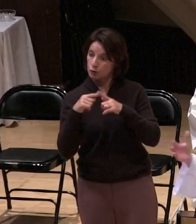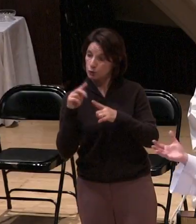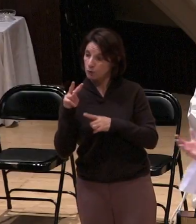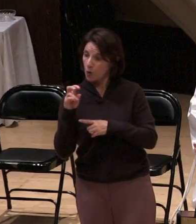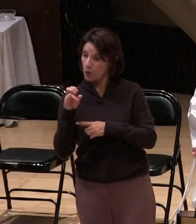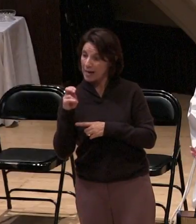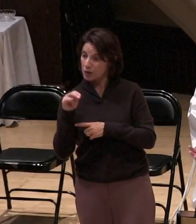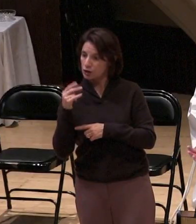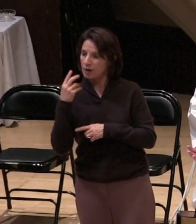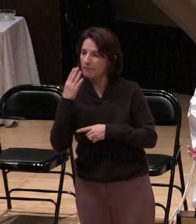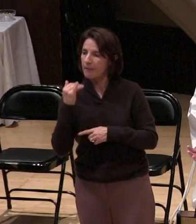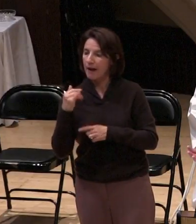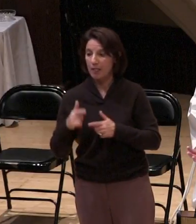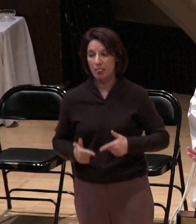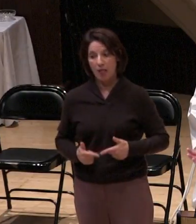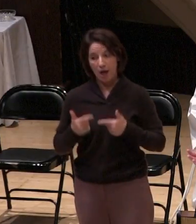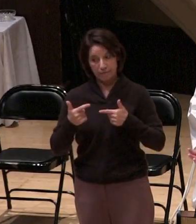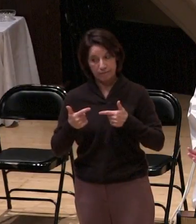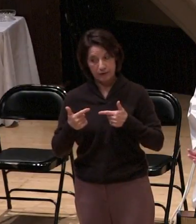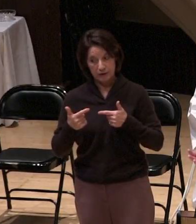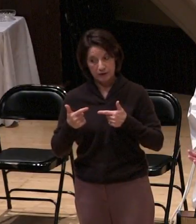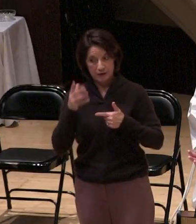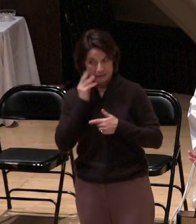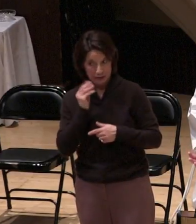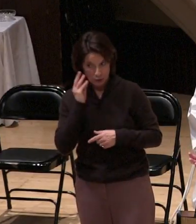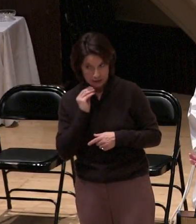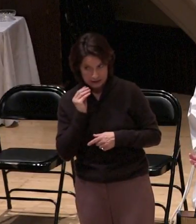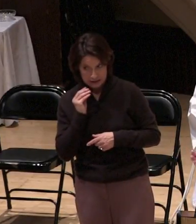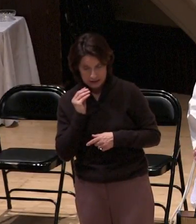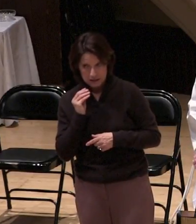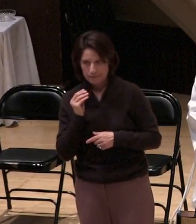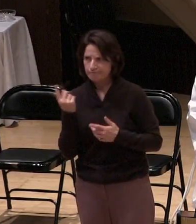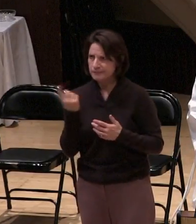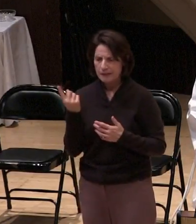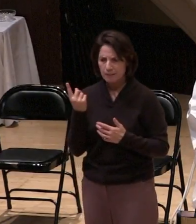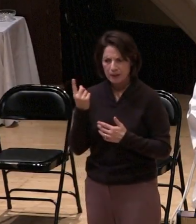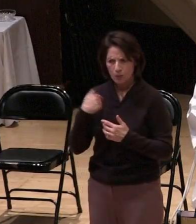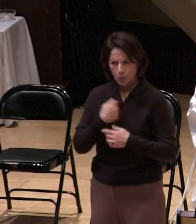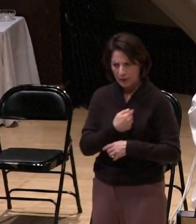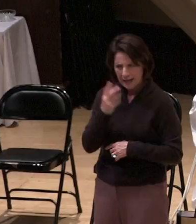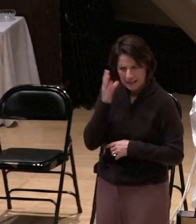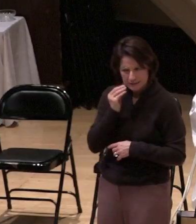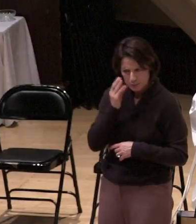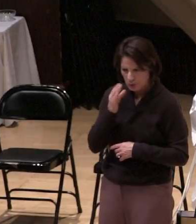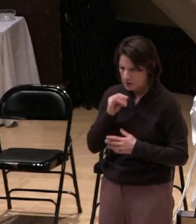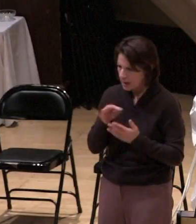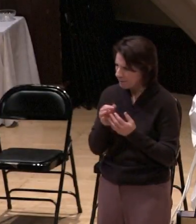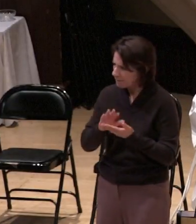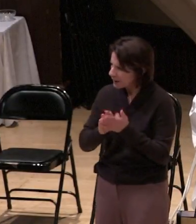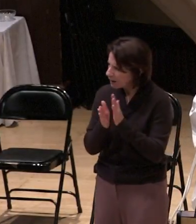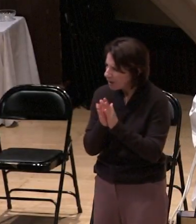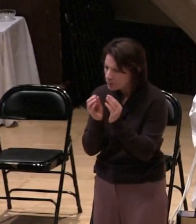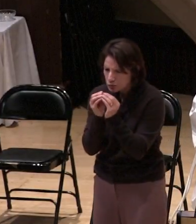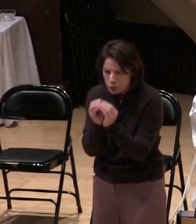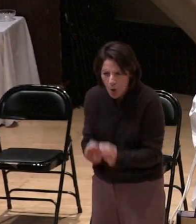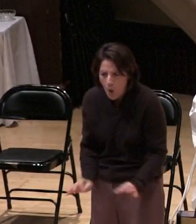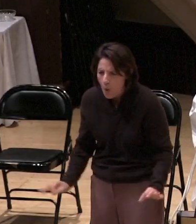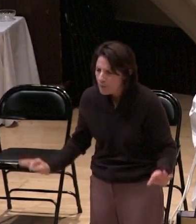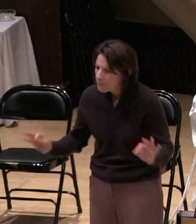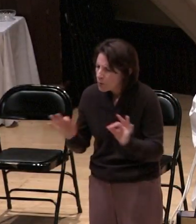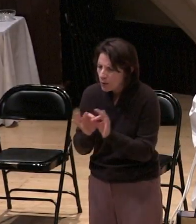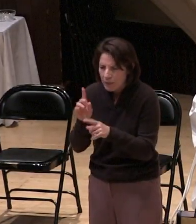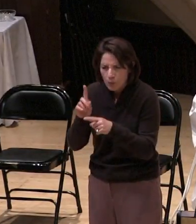by life calling us to that, by experiencing something to us that becomes so important to us that we can't do anything